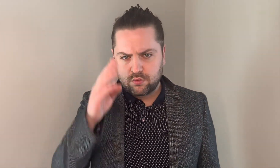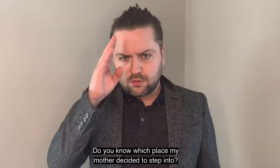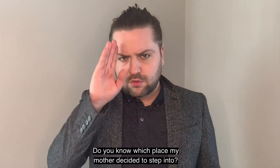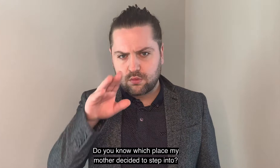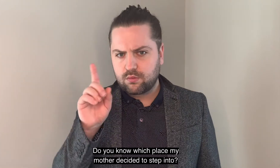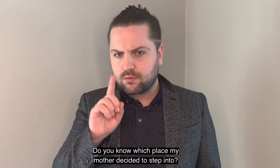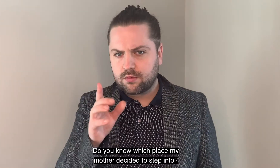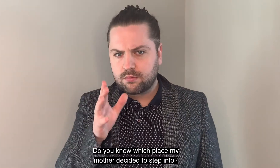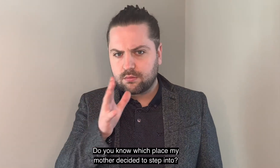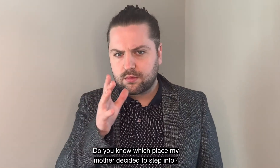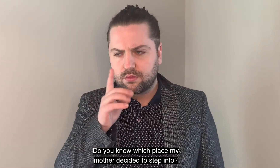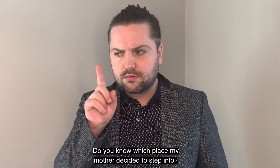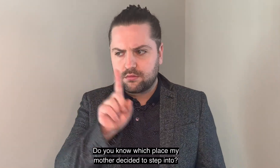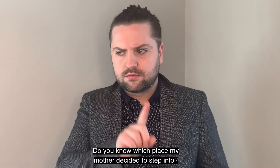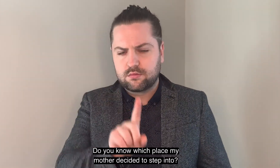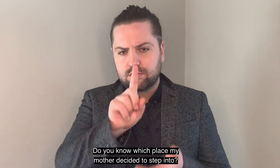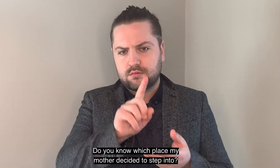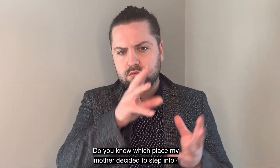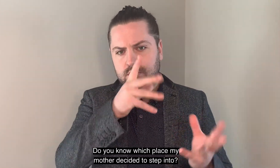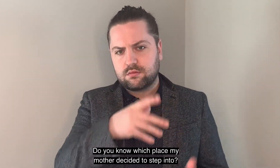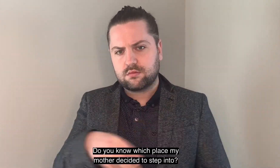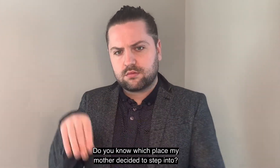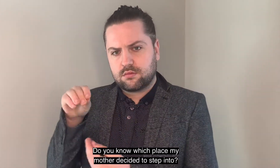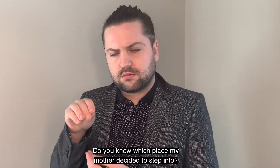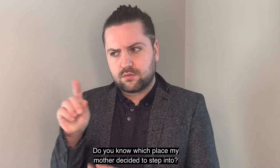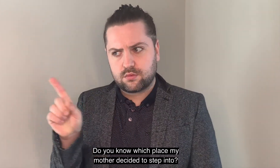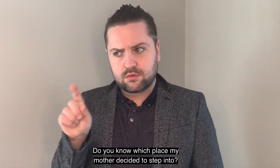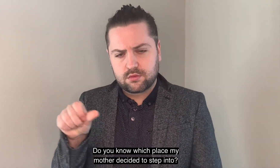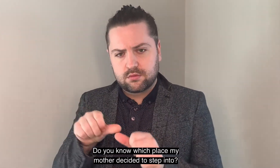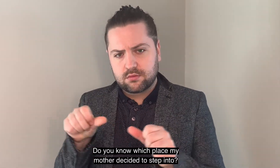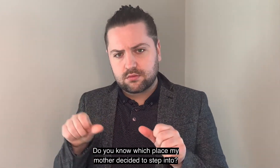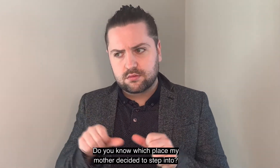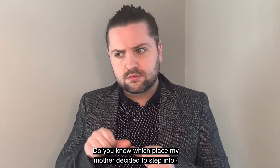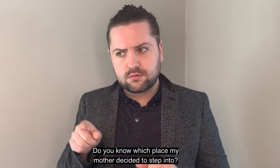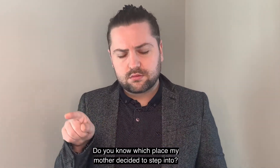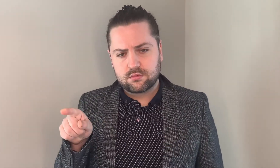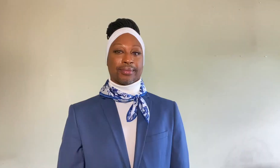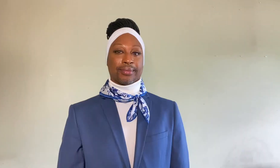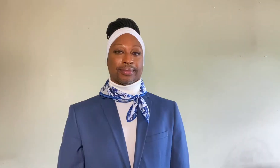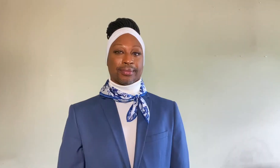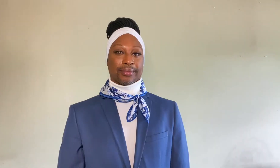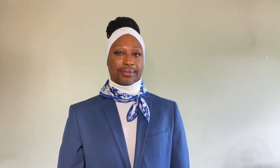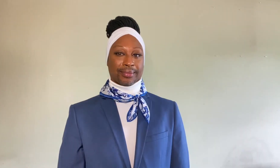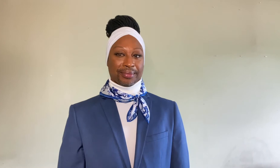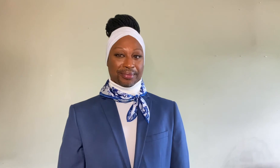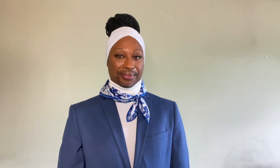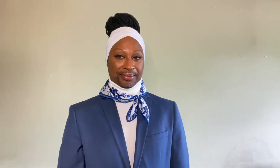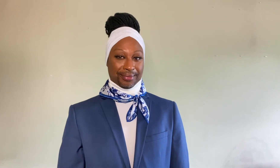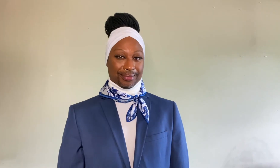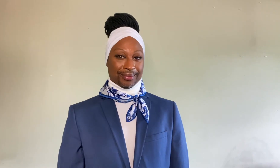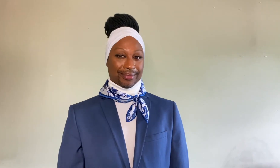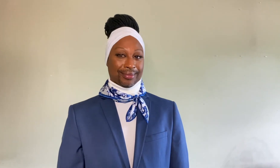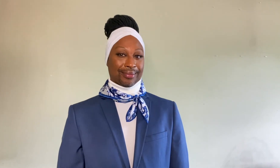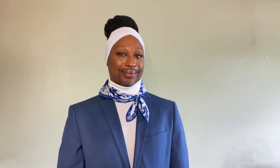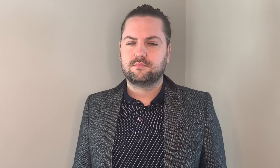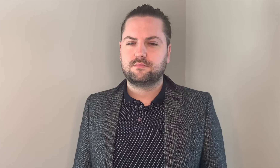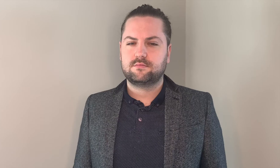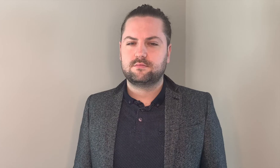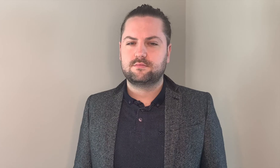Do you know which place my mother decided to step into? notice I think that's I'm ready for